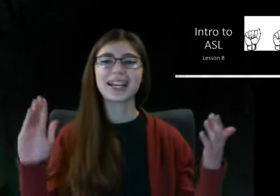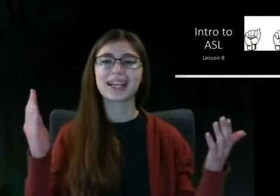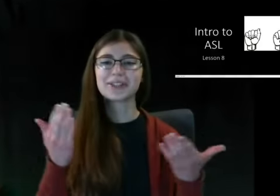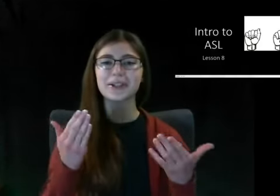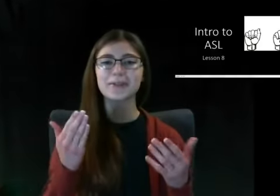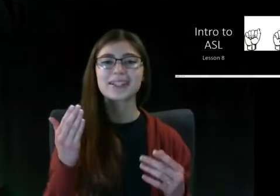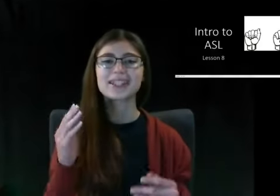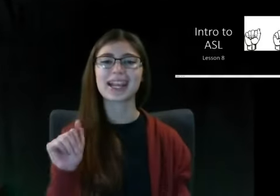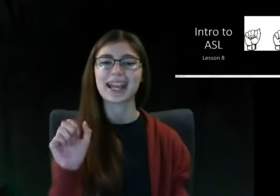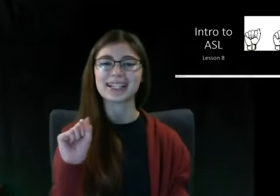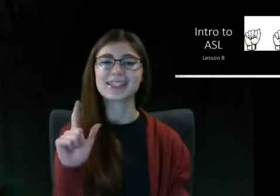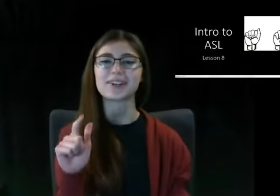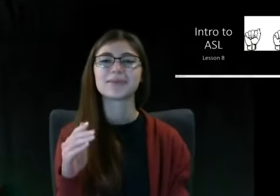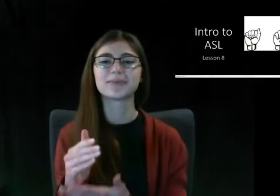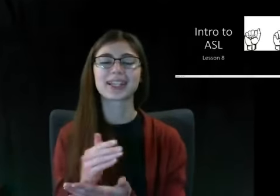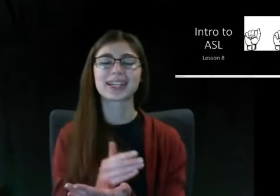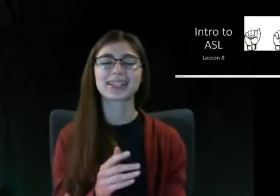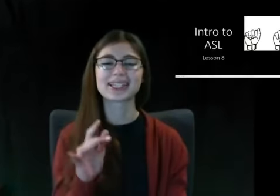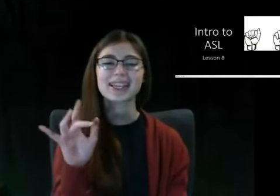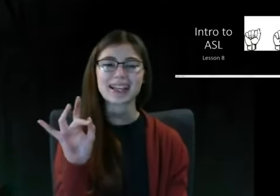Intro to ASL, Lesson 8.